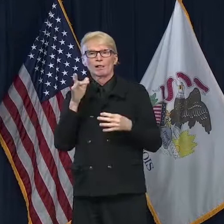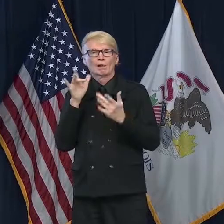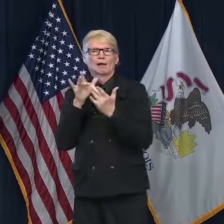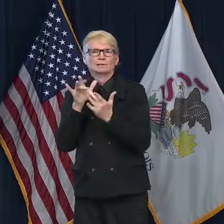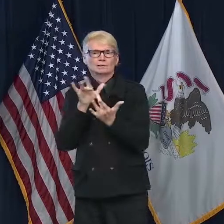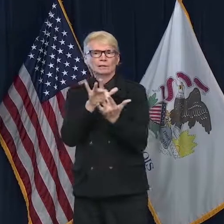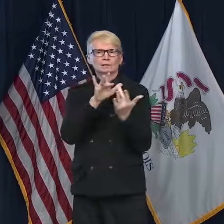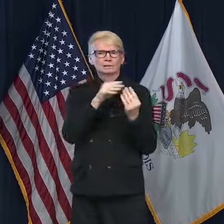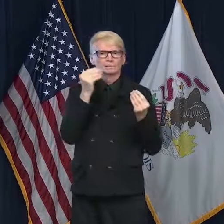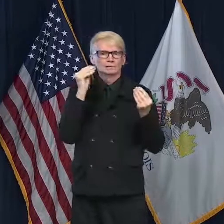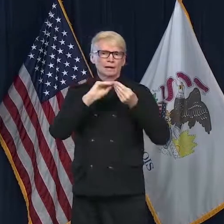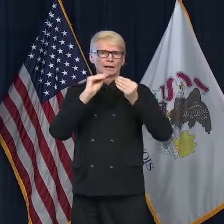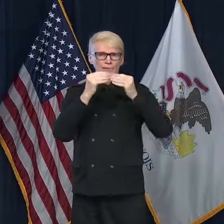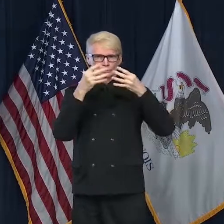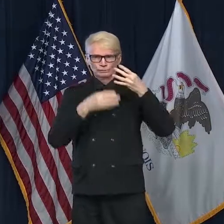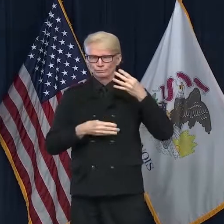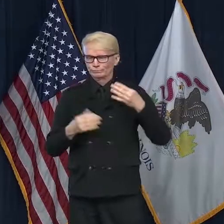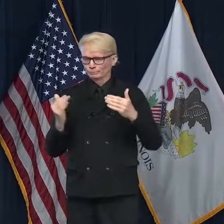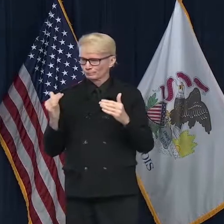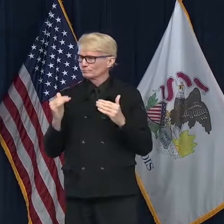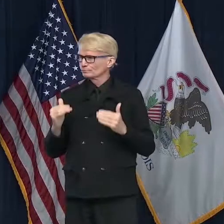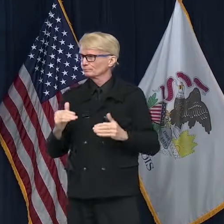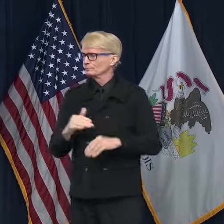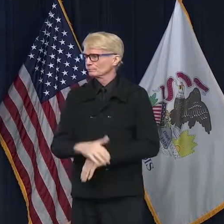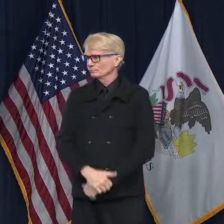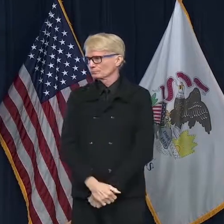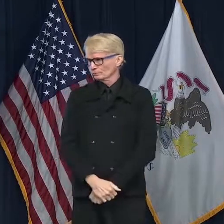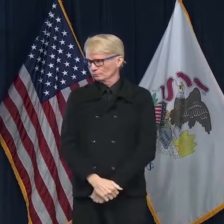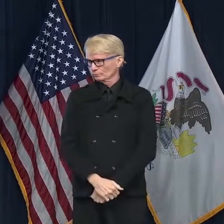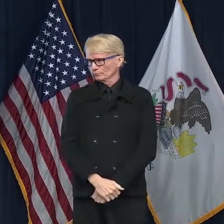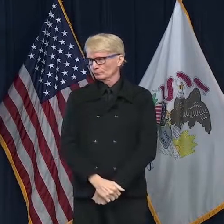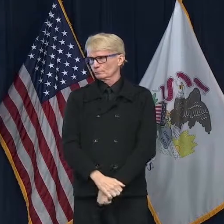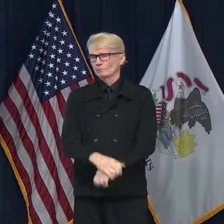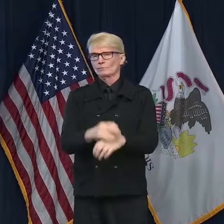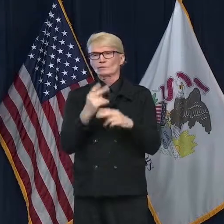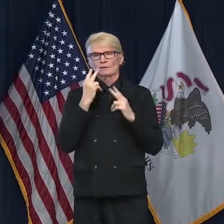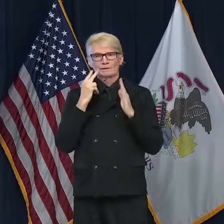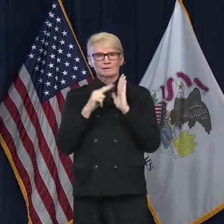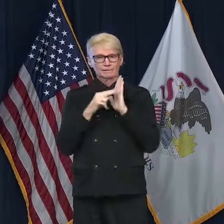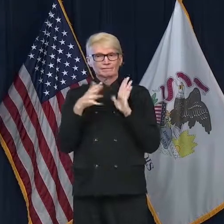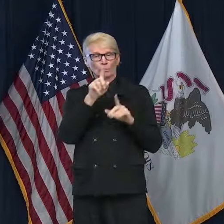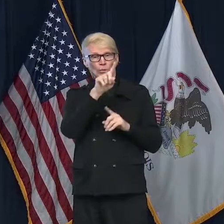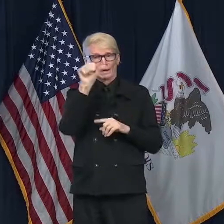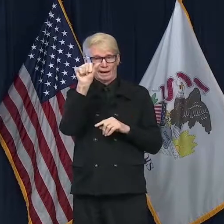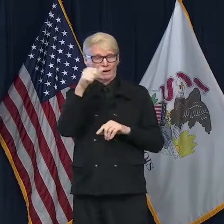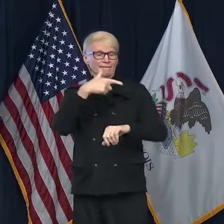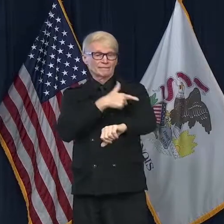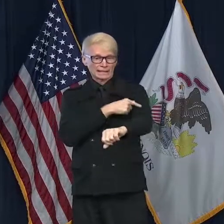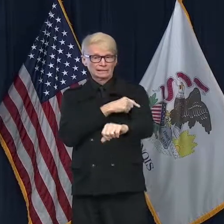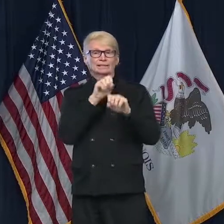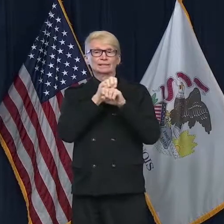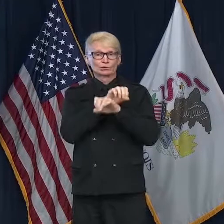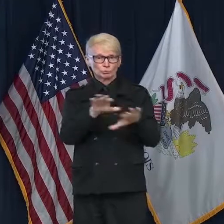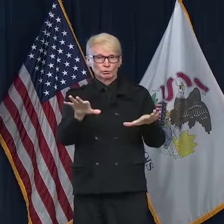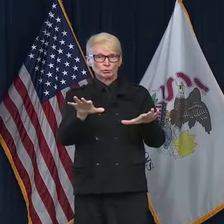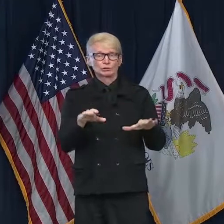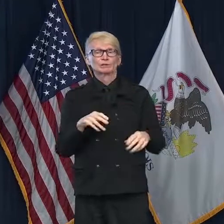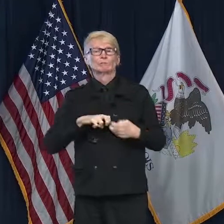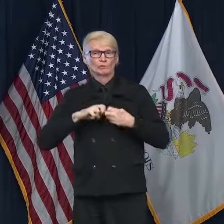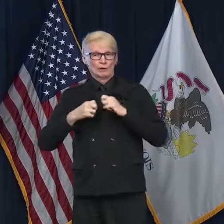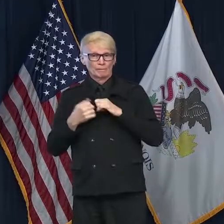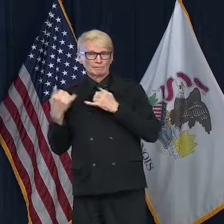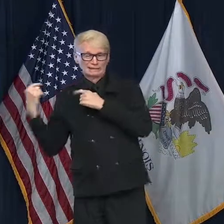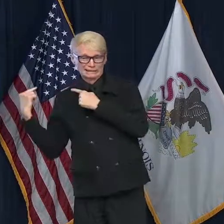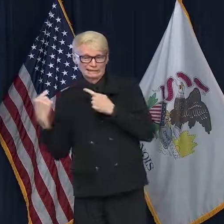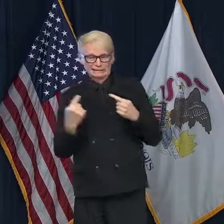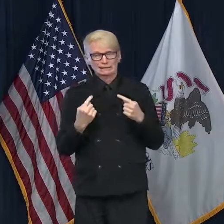you've learned during Phase 1A of vaccine distribution and what you've seen of the Biden administration's plan, can you provide an estimate for how long it will take to get